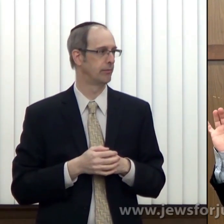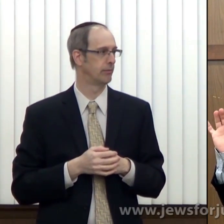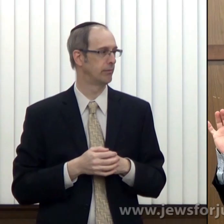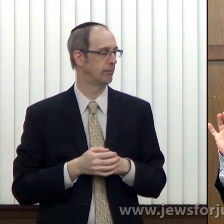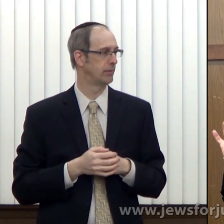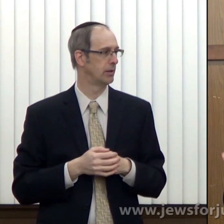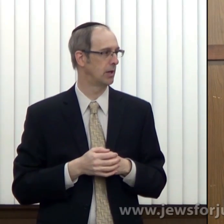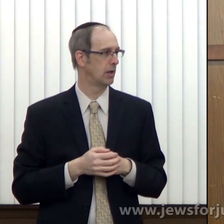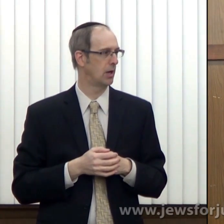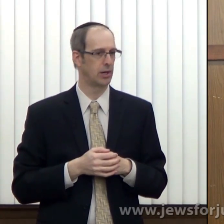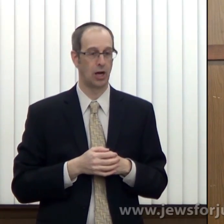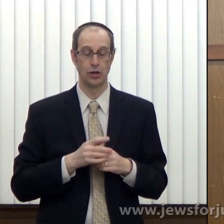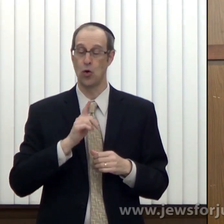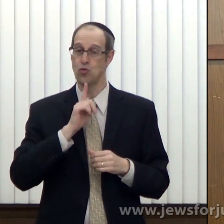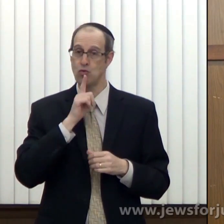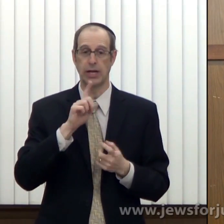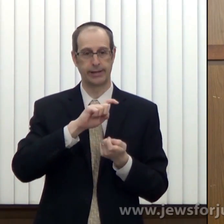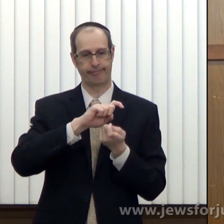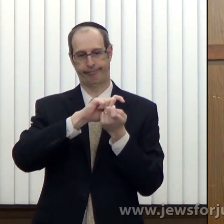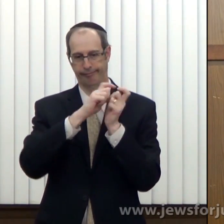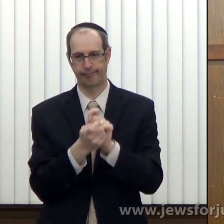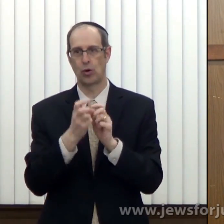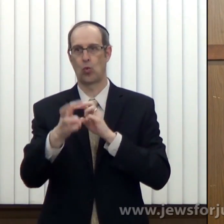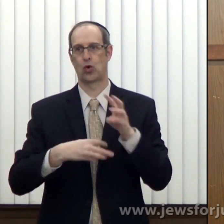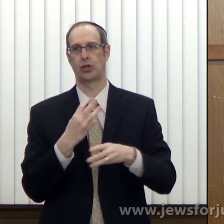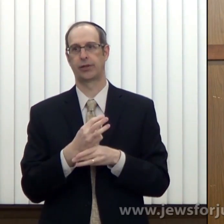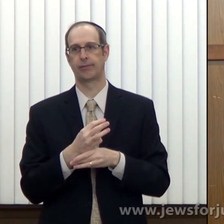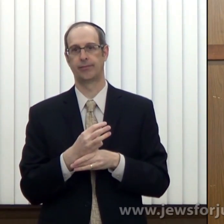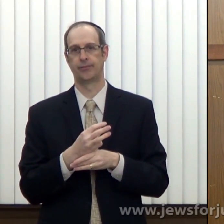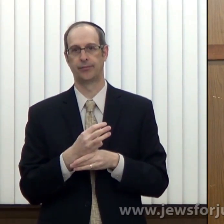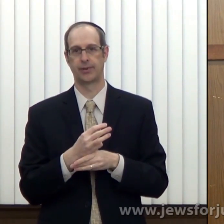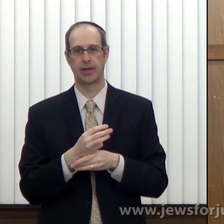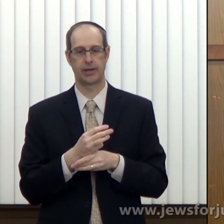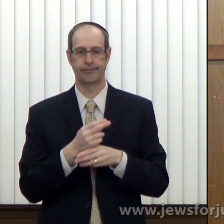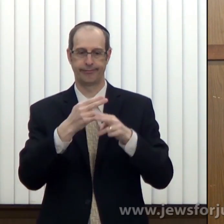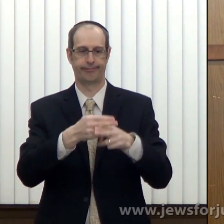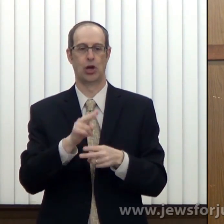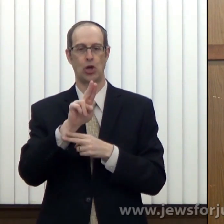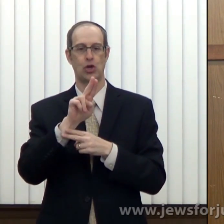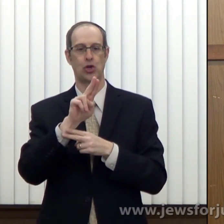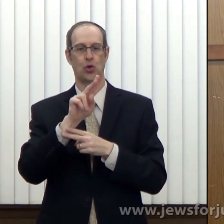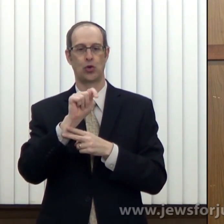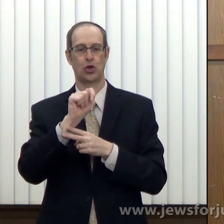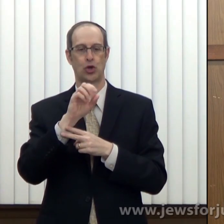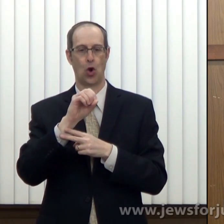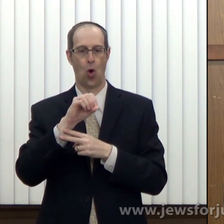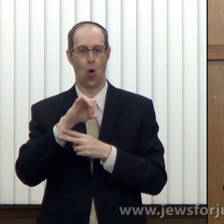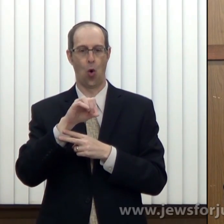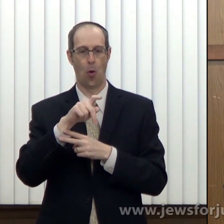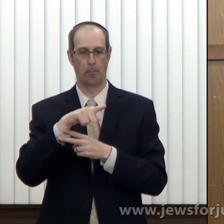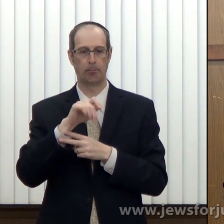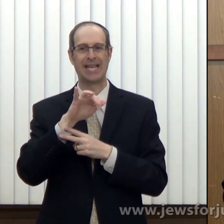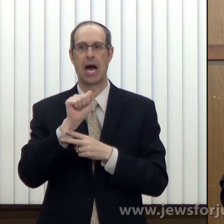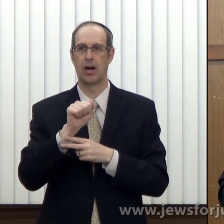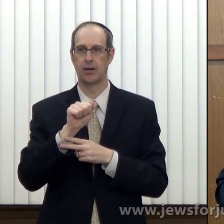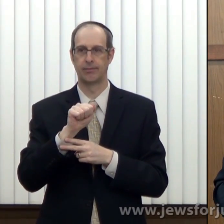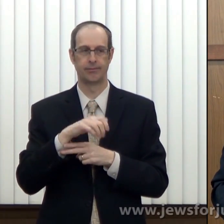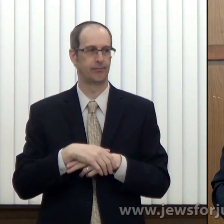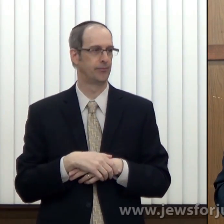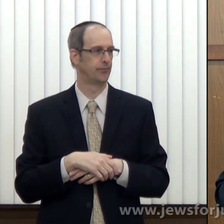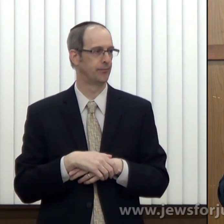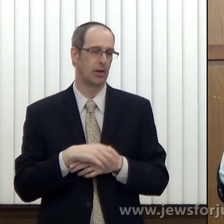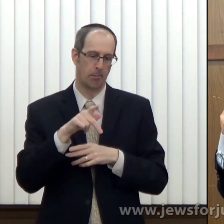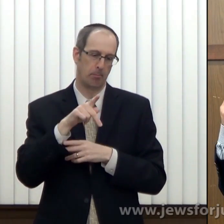totally transformed world, a utopia, a paradise.